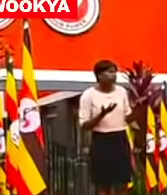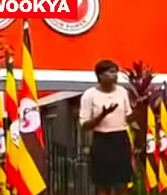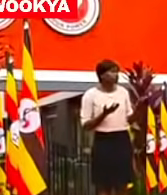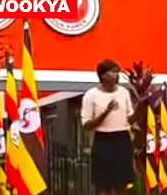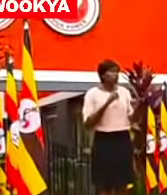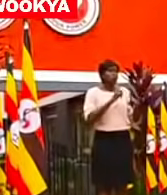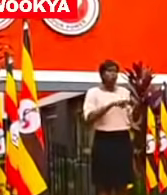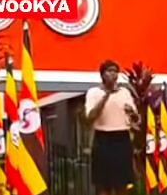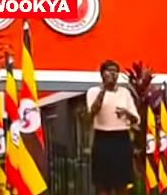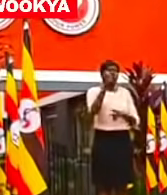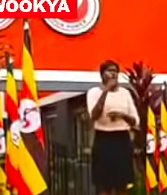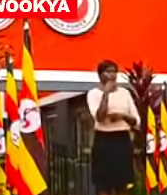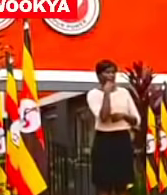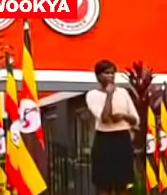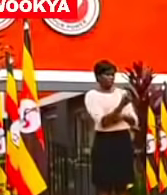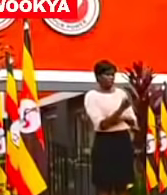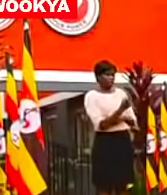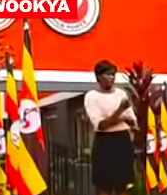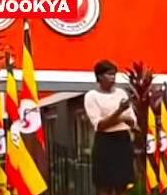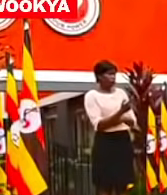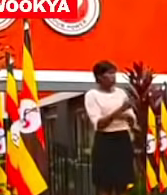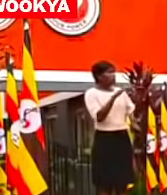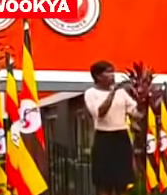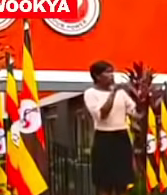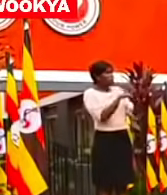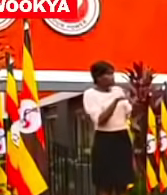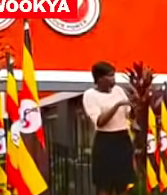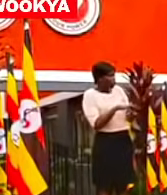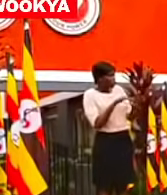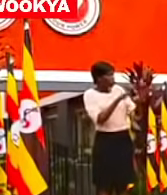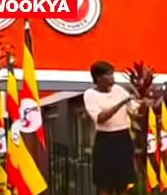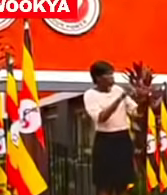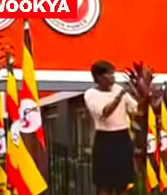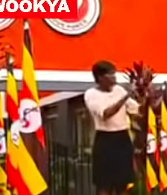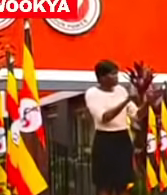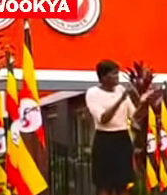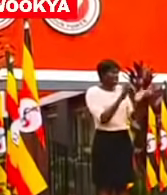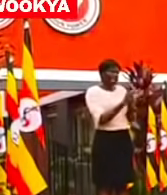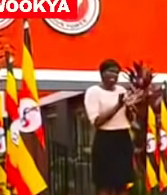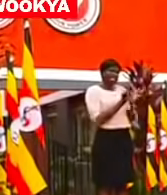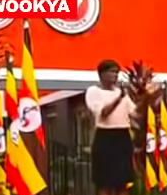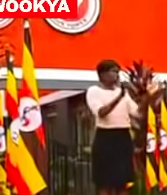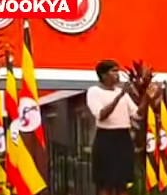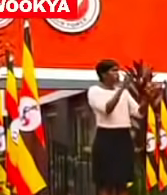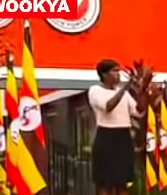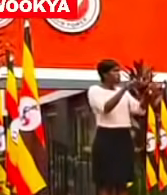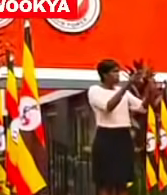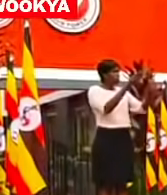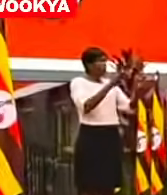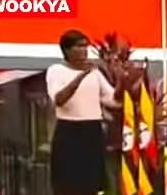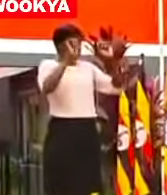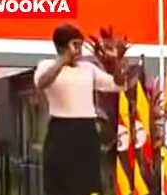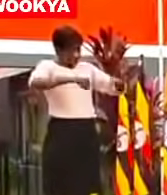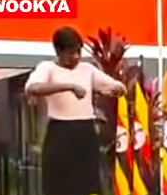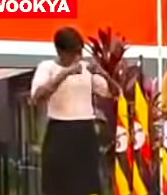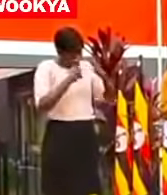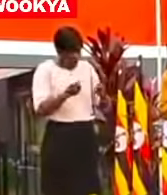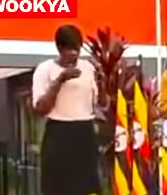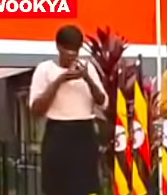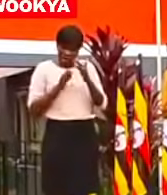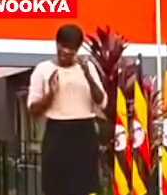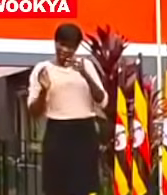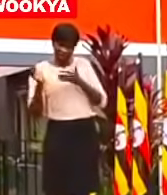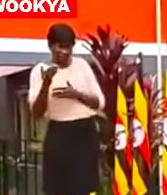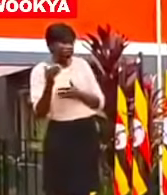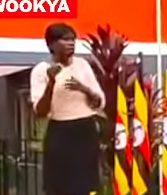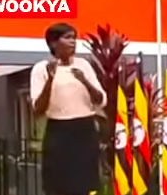when you say that so MPs, staff members, and even the general public who are not vaccinated cannot access Parliament.